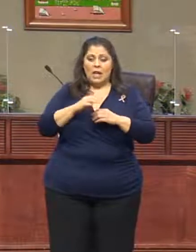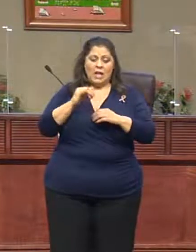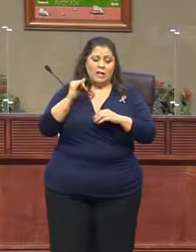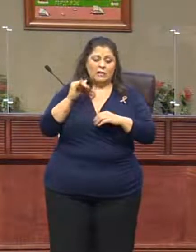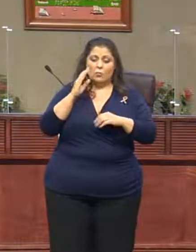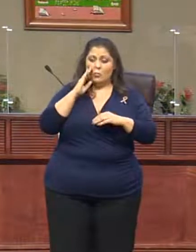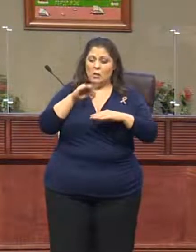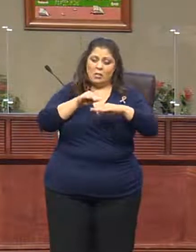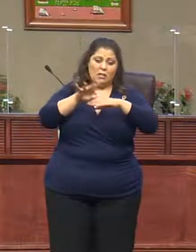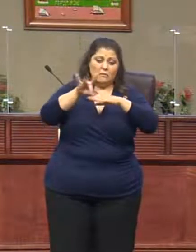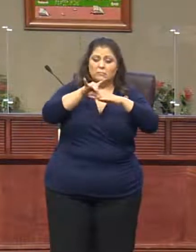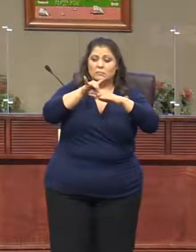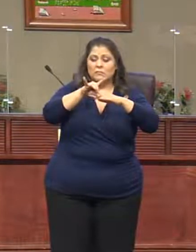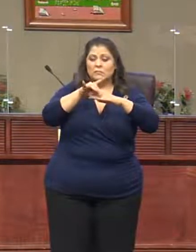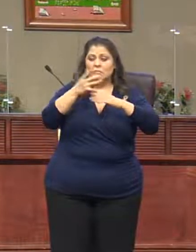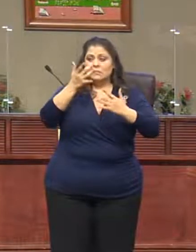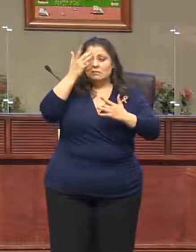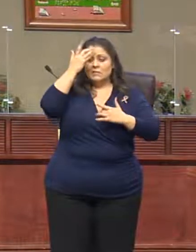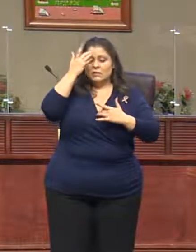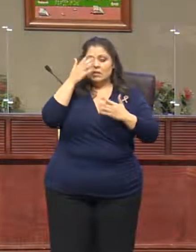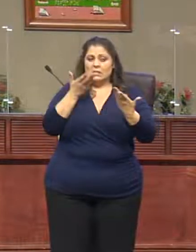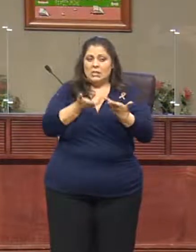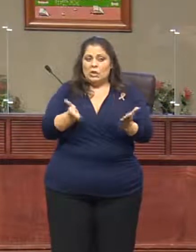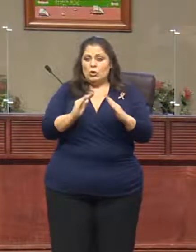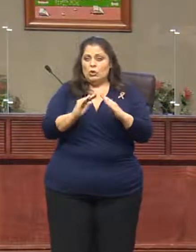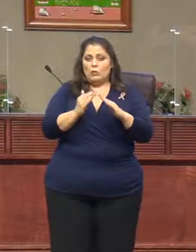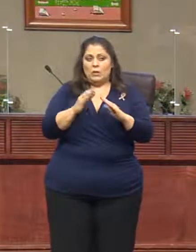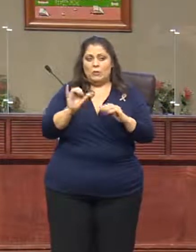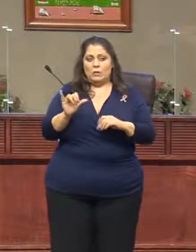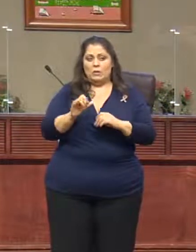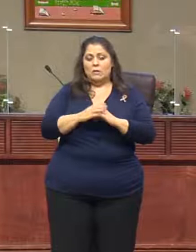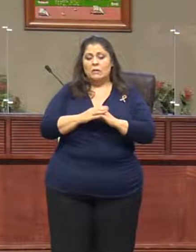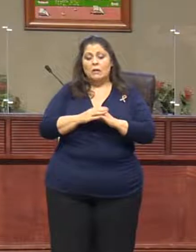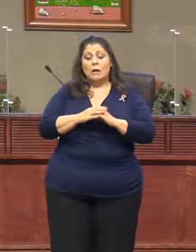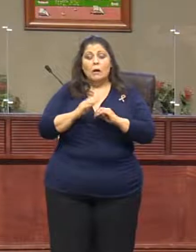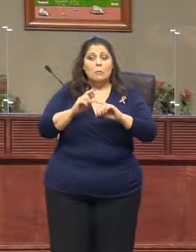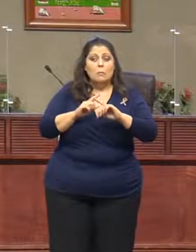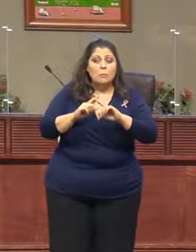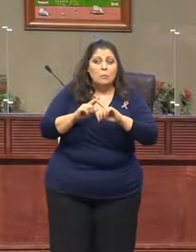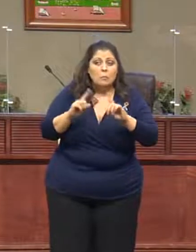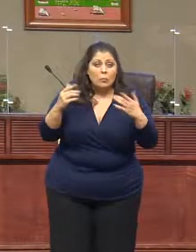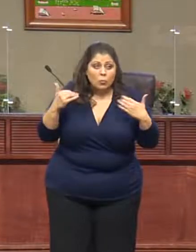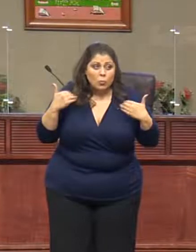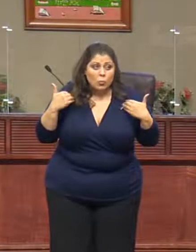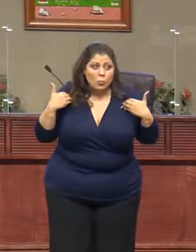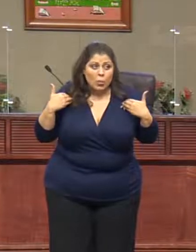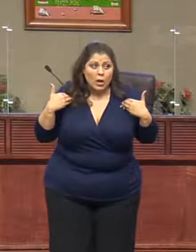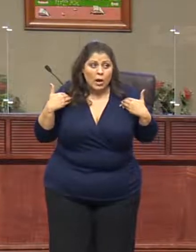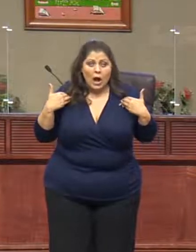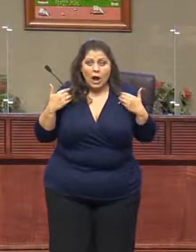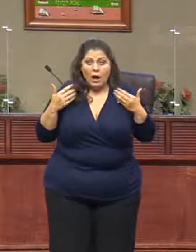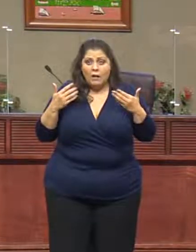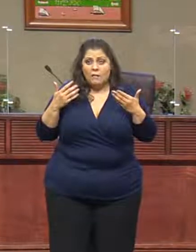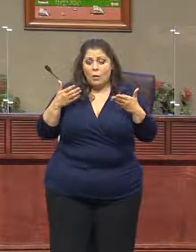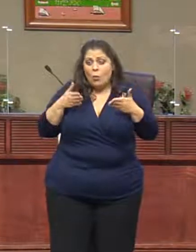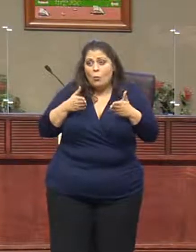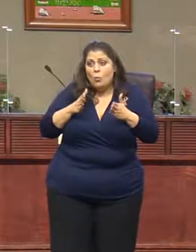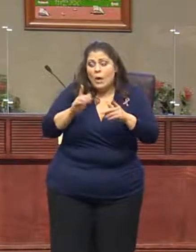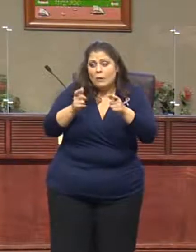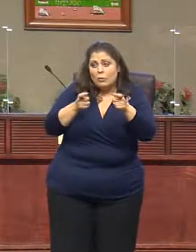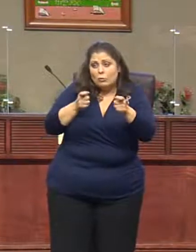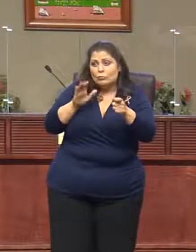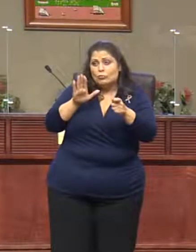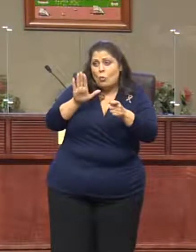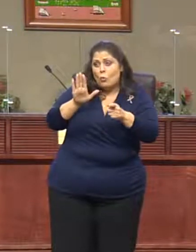within our community. And so we have the ability to control that to some extent. And so